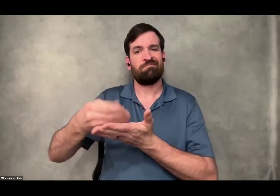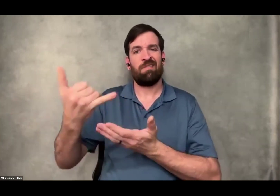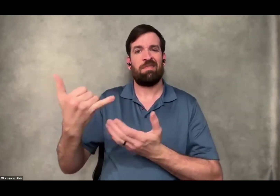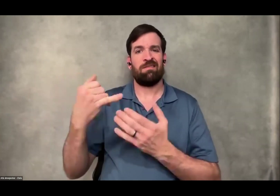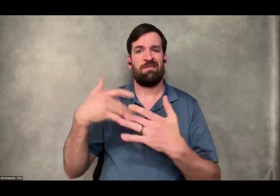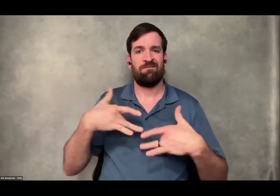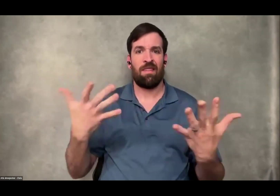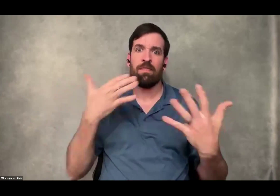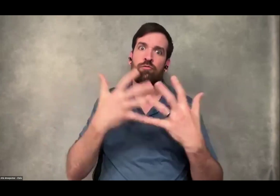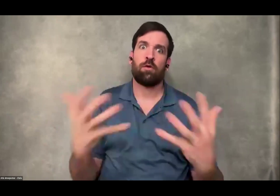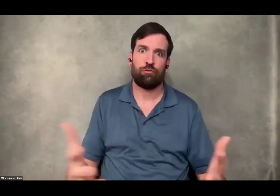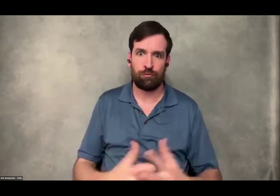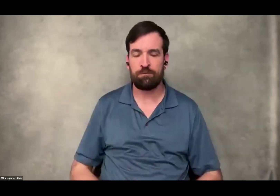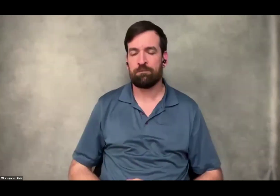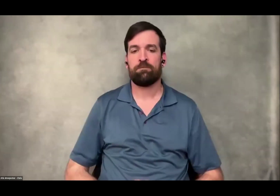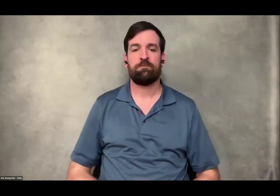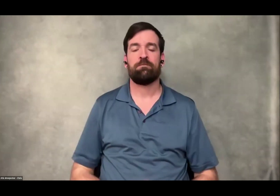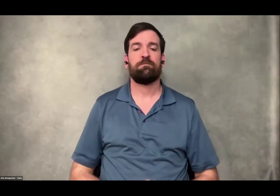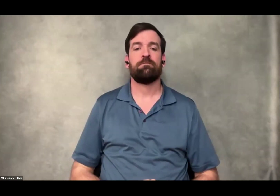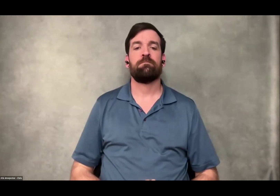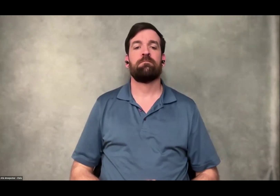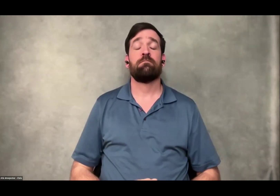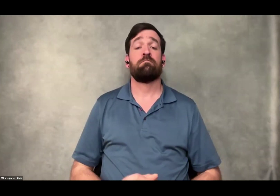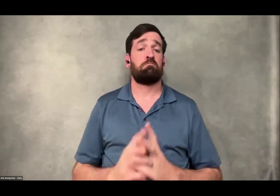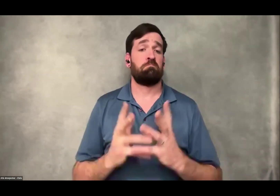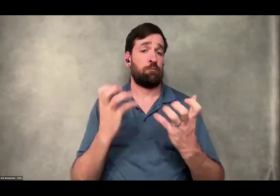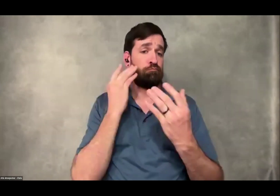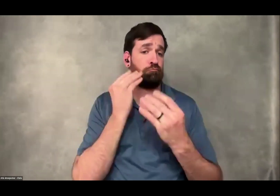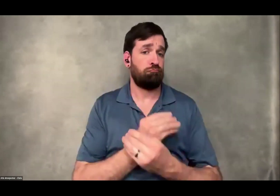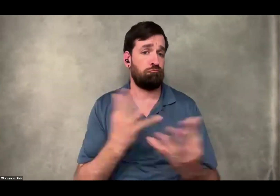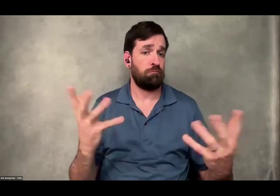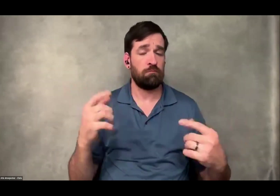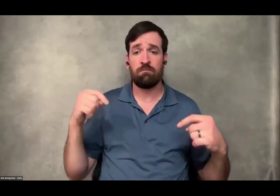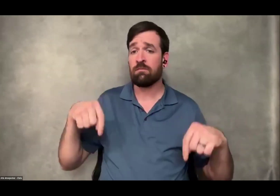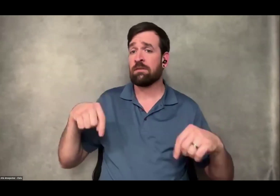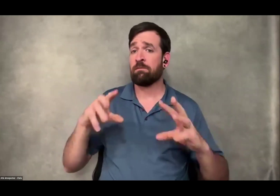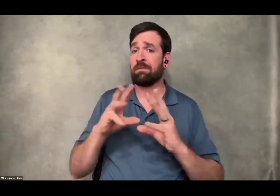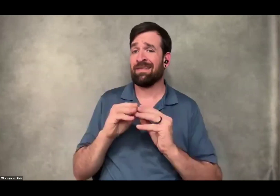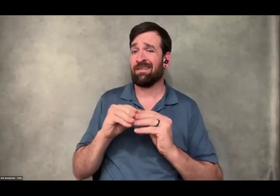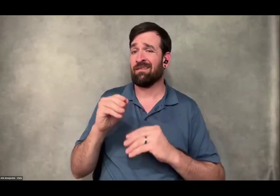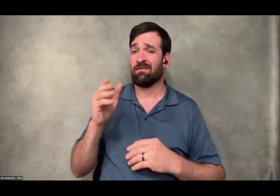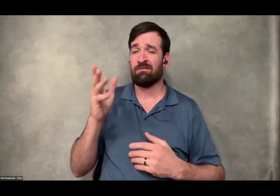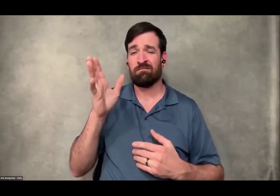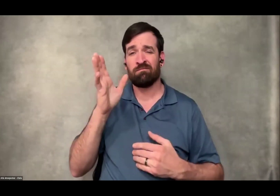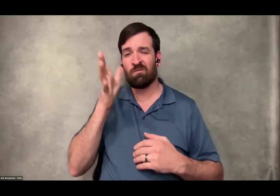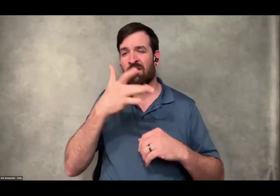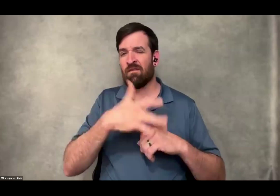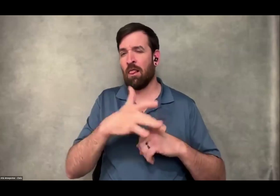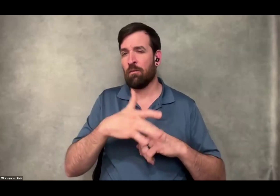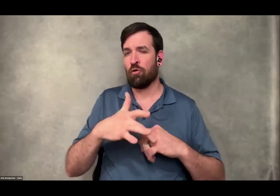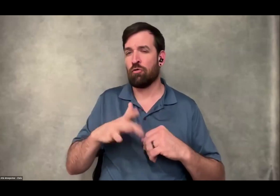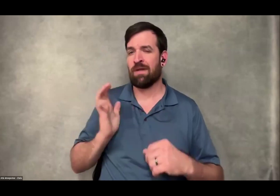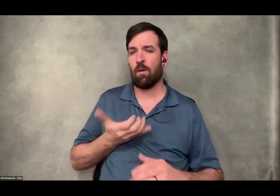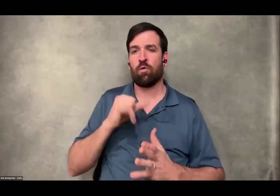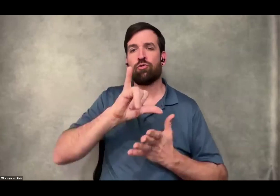thank you very much. I would like to let everyone know that this meeting will be available on our